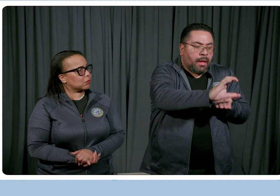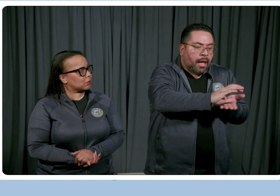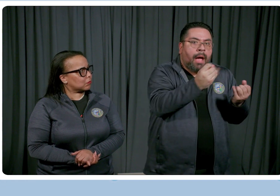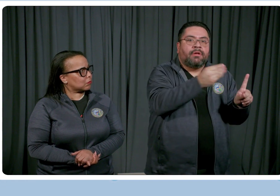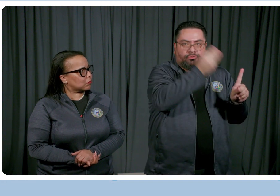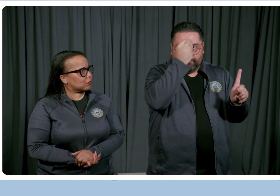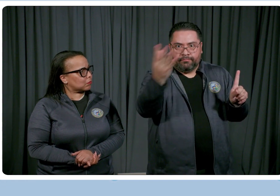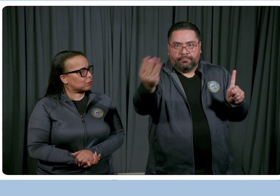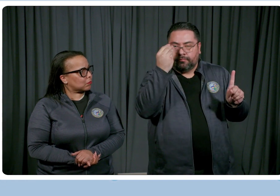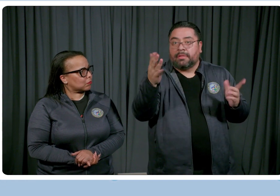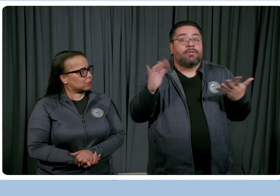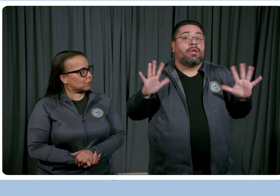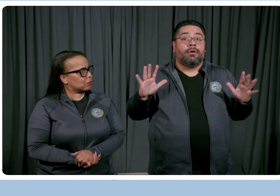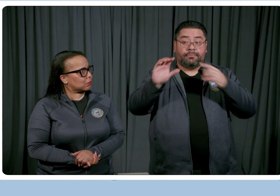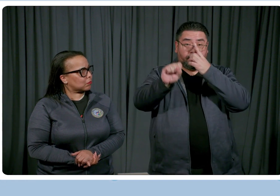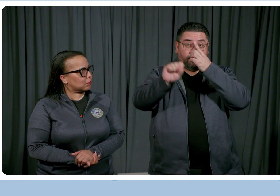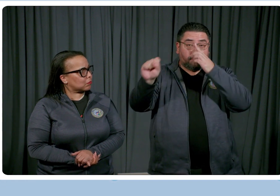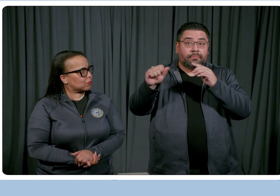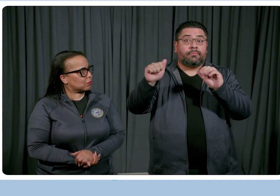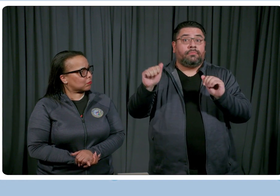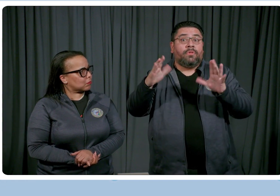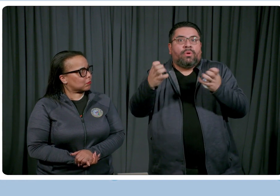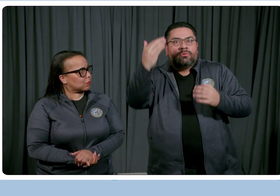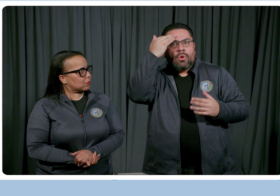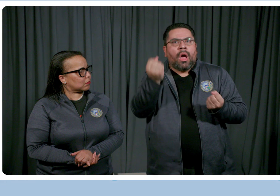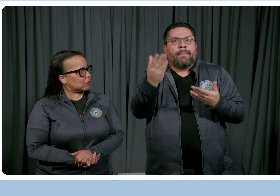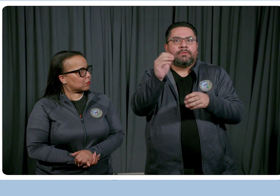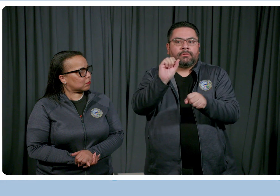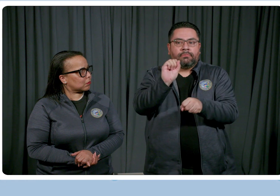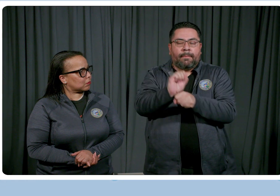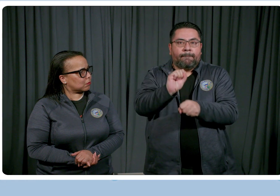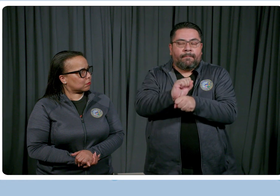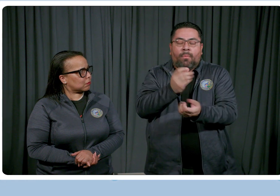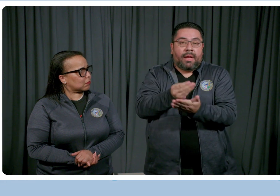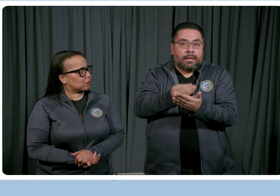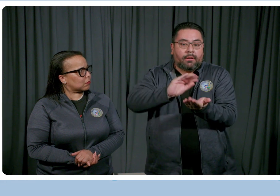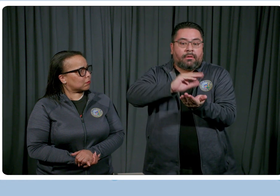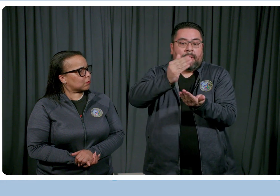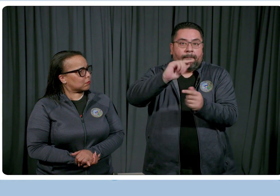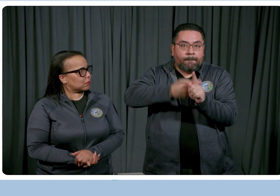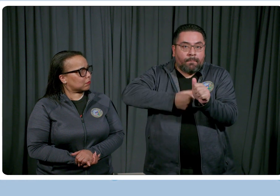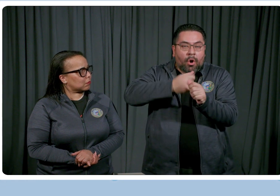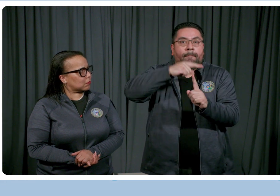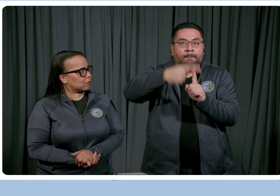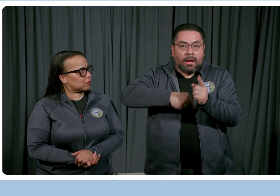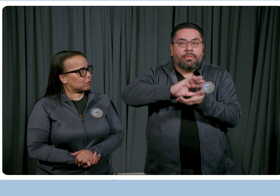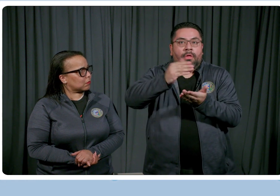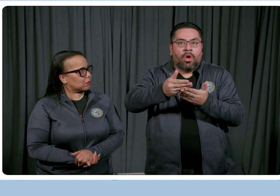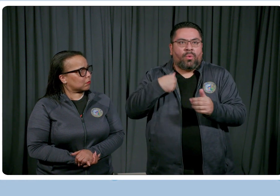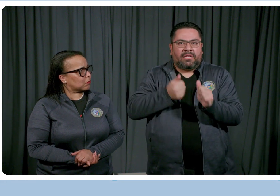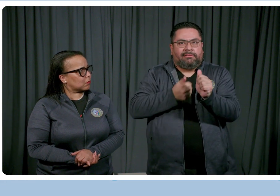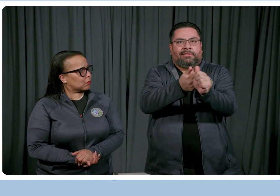is asking for. Just let us know how much money you make so that way we can record how much money you make and update your record.